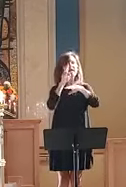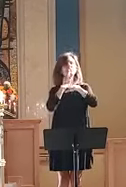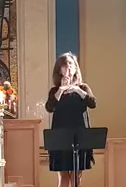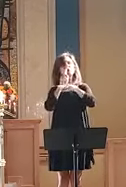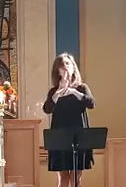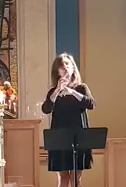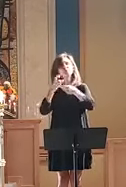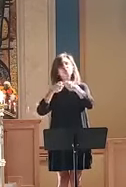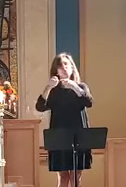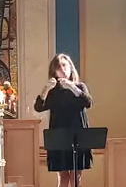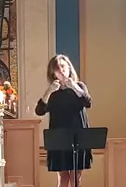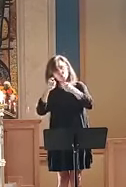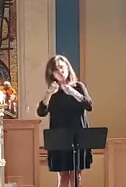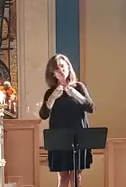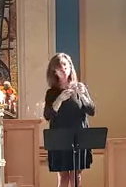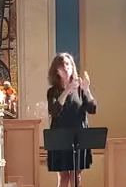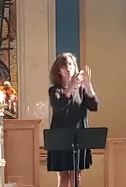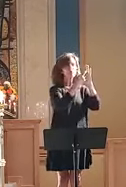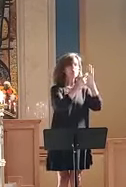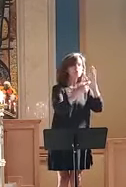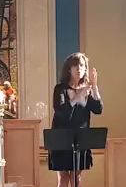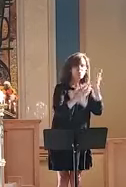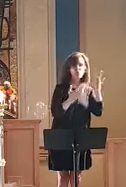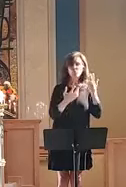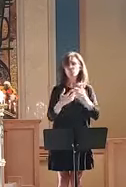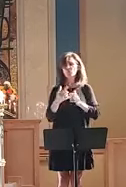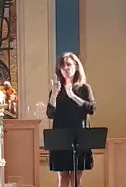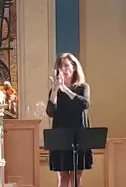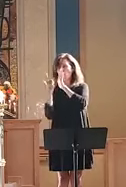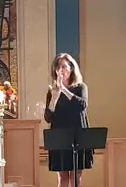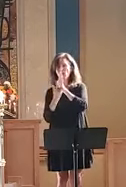law, or this rule, follow